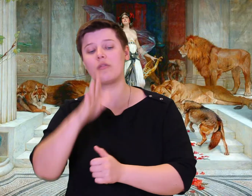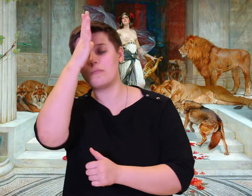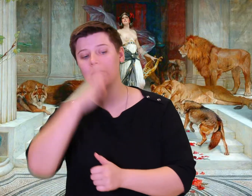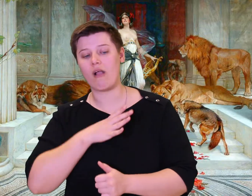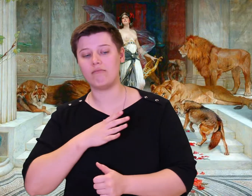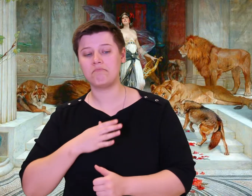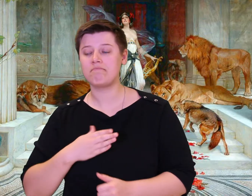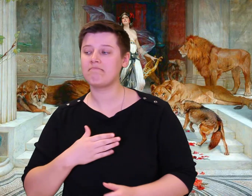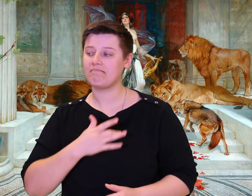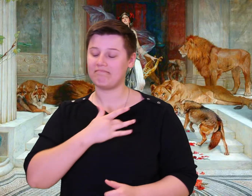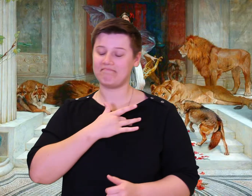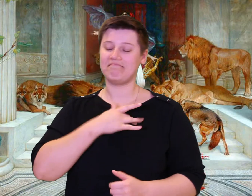men."